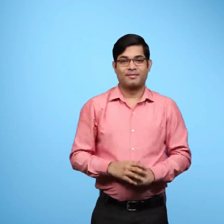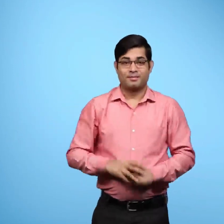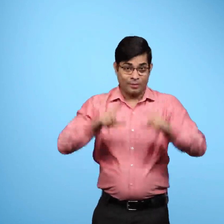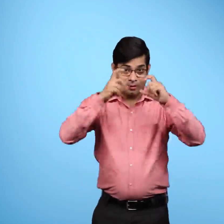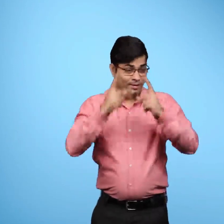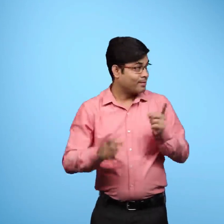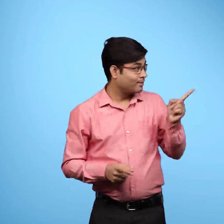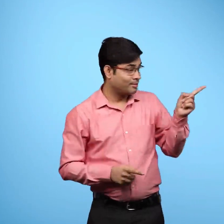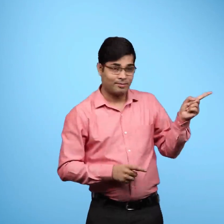Picture shows